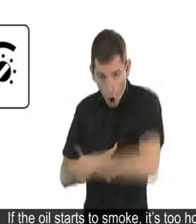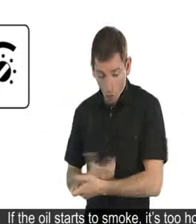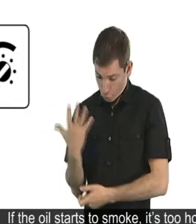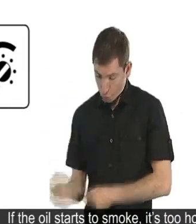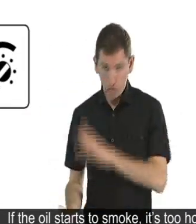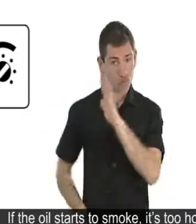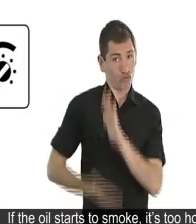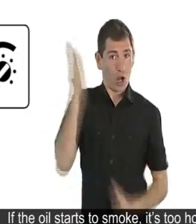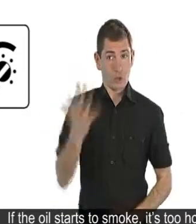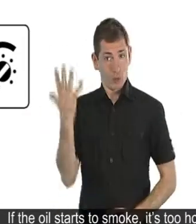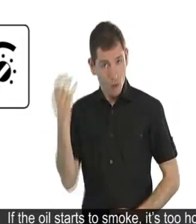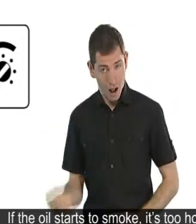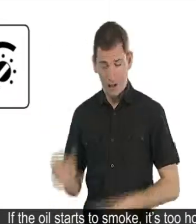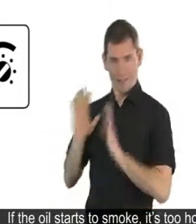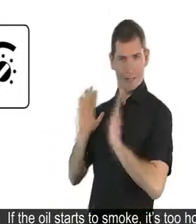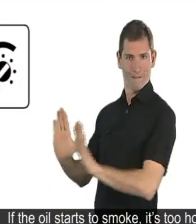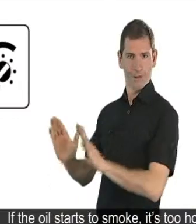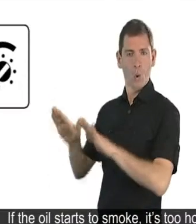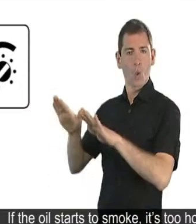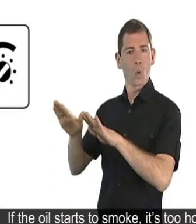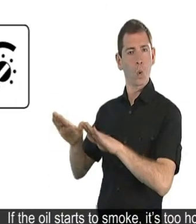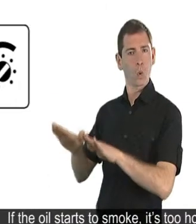Turn off the heat immediately and leave it to cool.